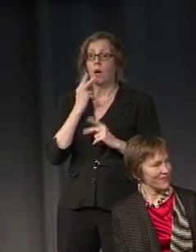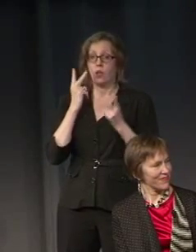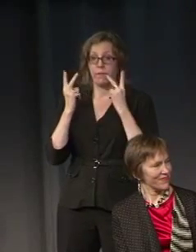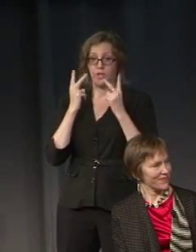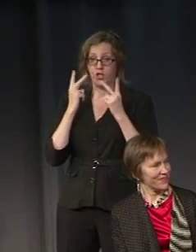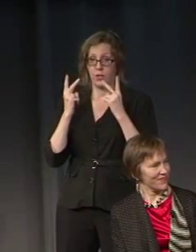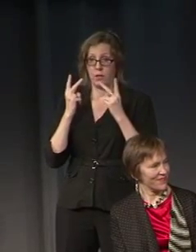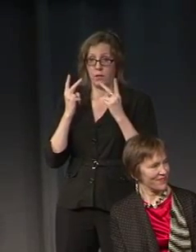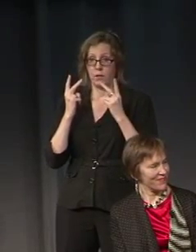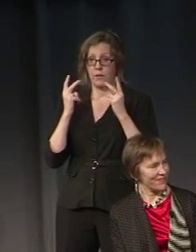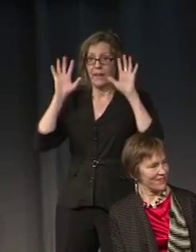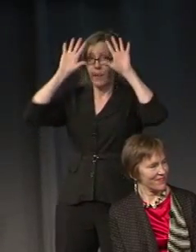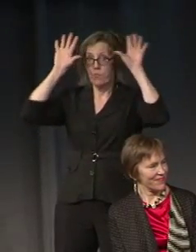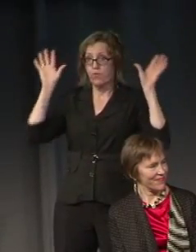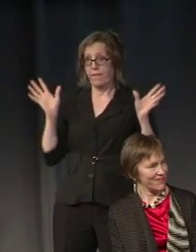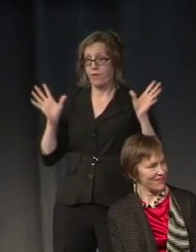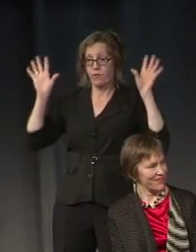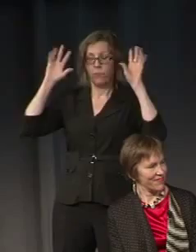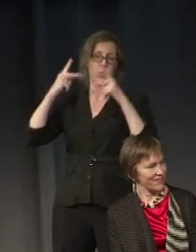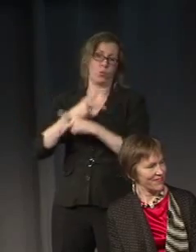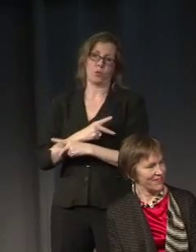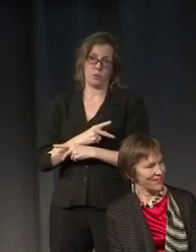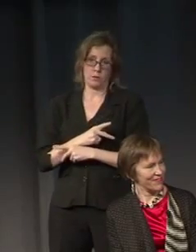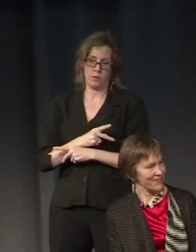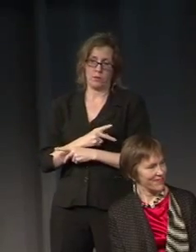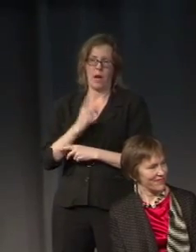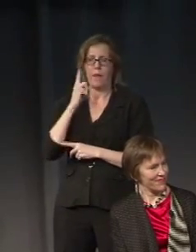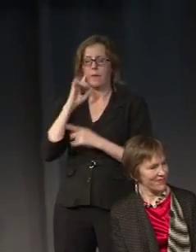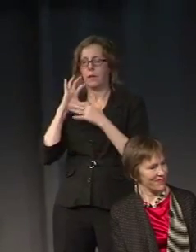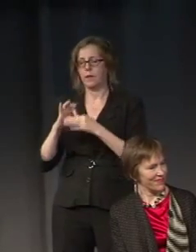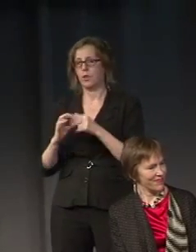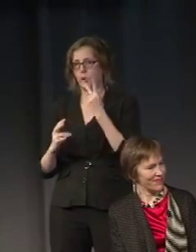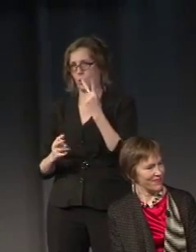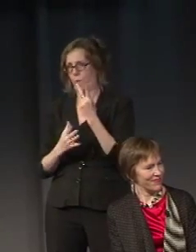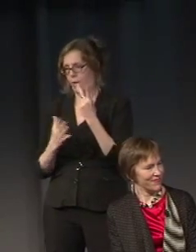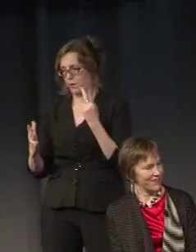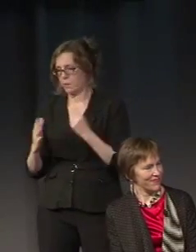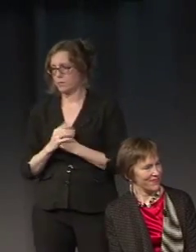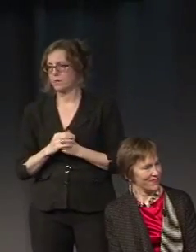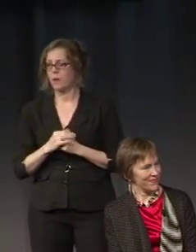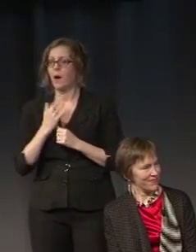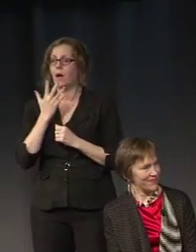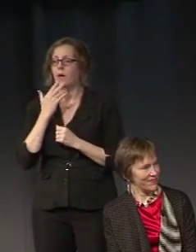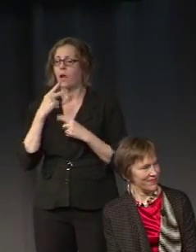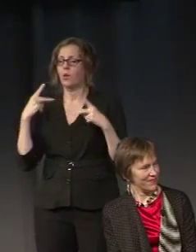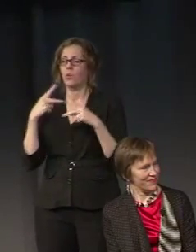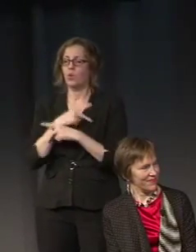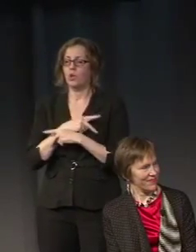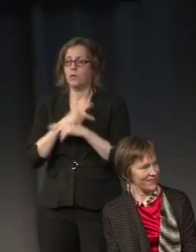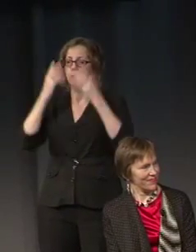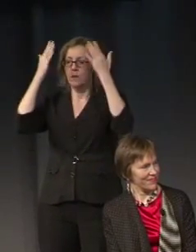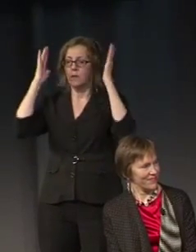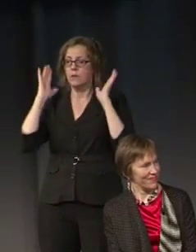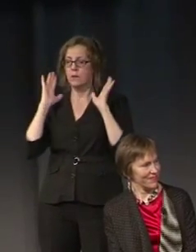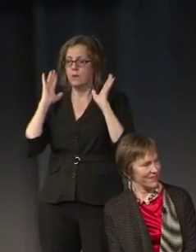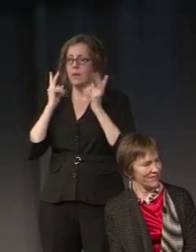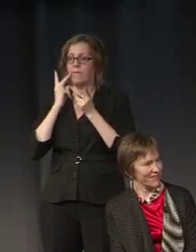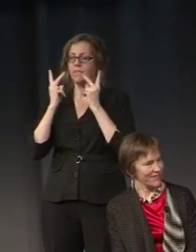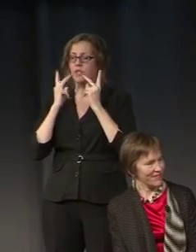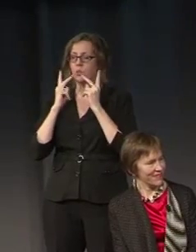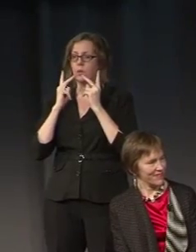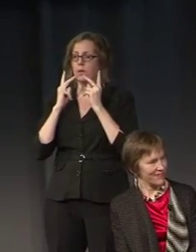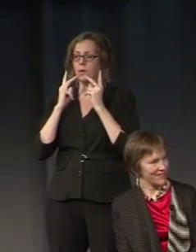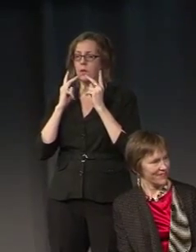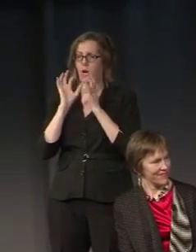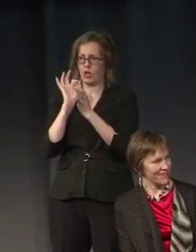think is related to two things. Your color is worse in the periphery, and your visual acuity is better at the fovea, which is why you have to